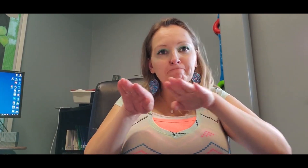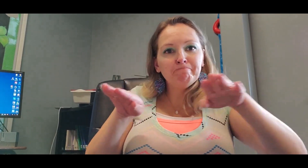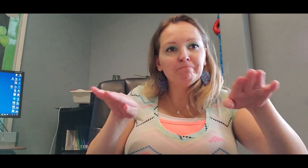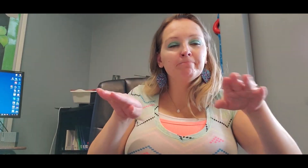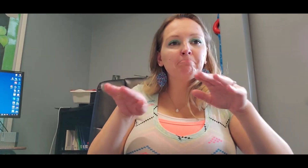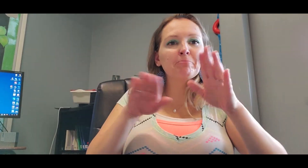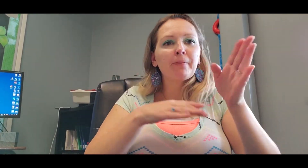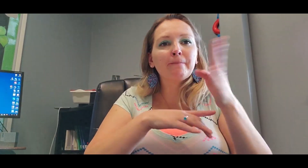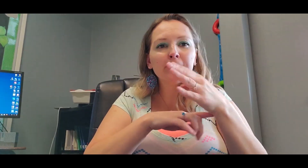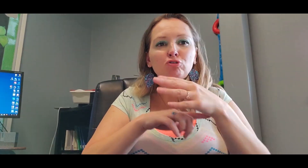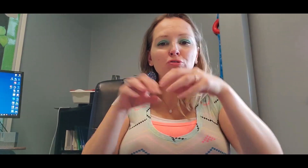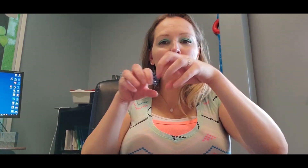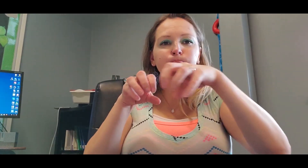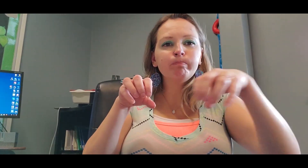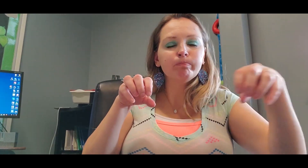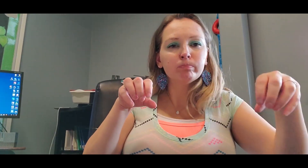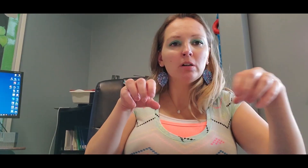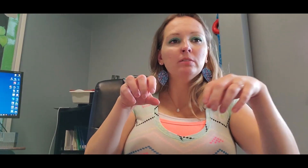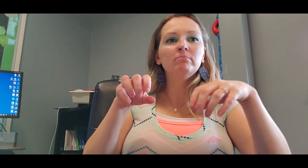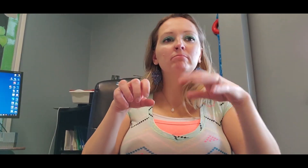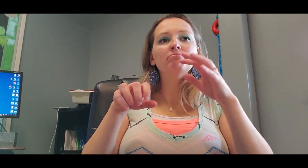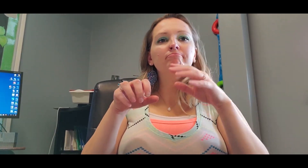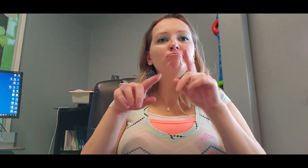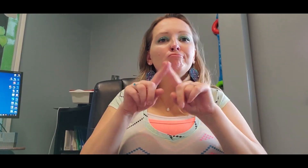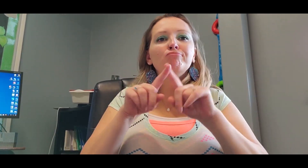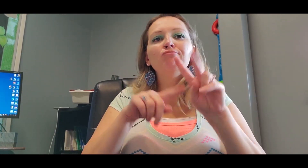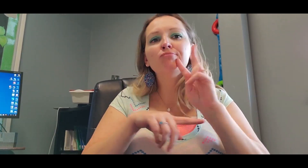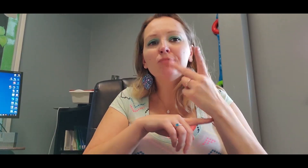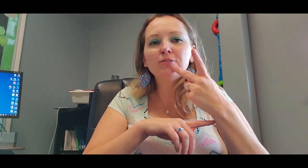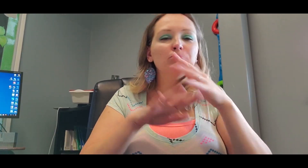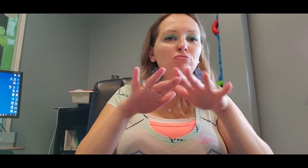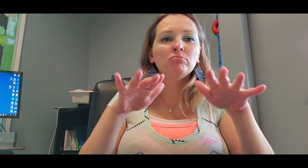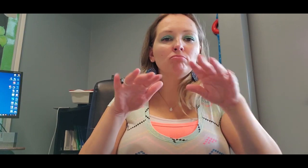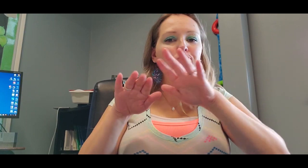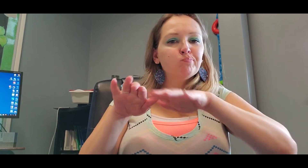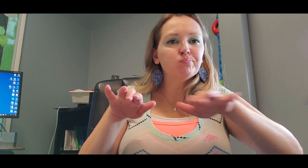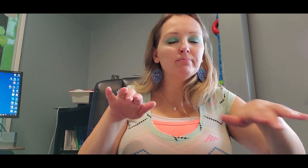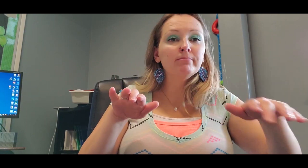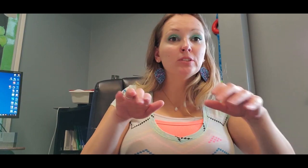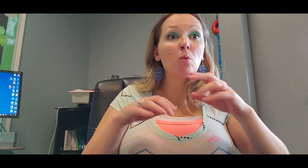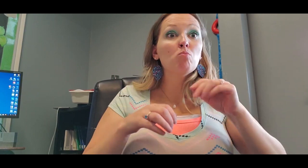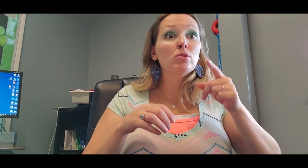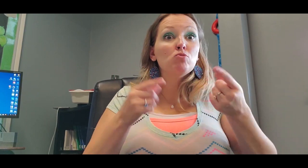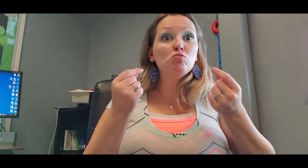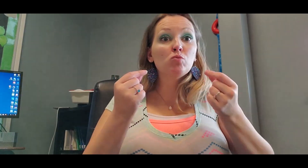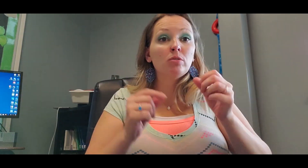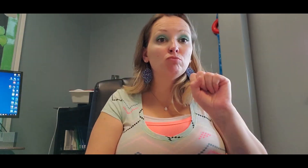A chef lays rice down, puts fish on top of it, and a variety of vegetables.